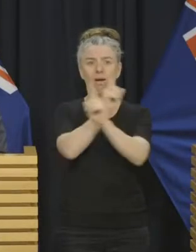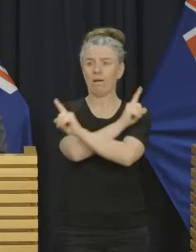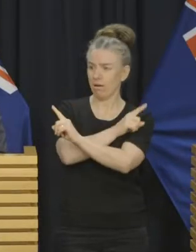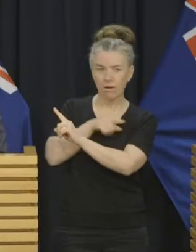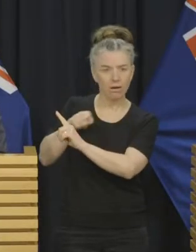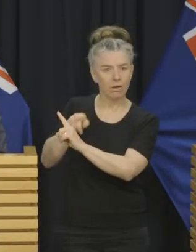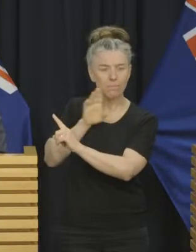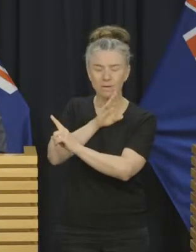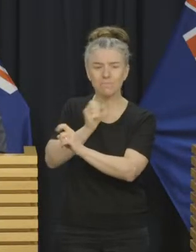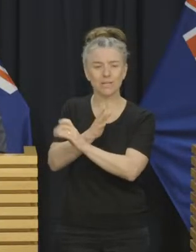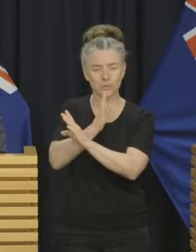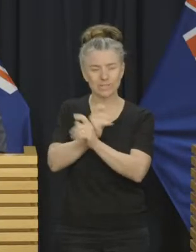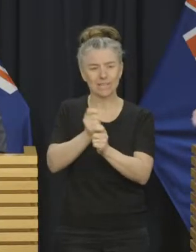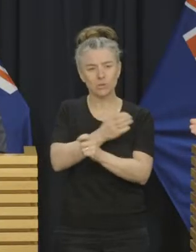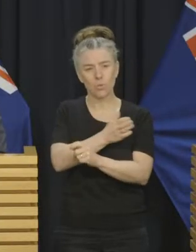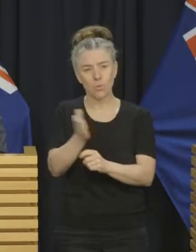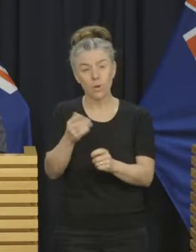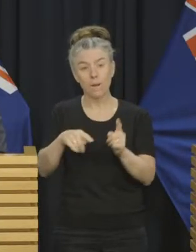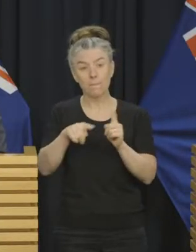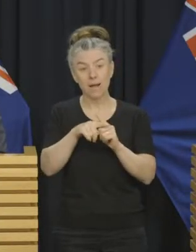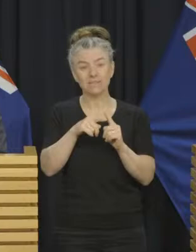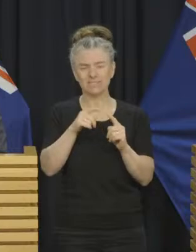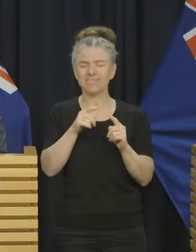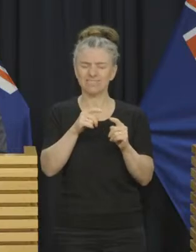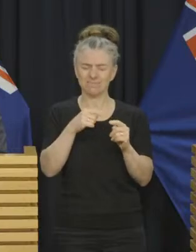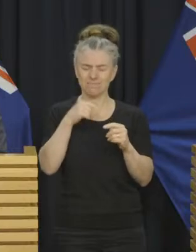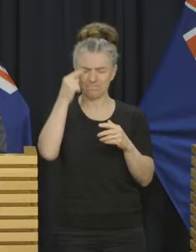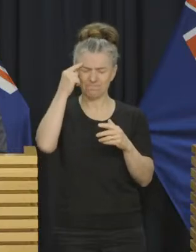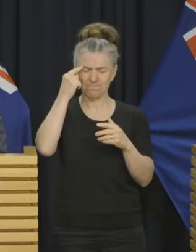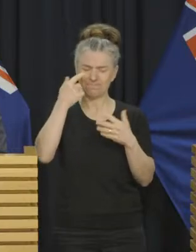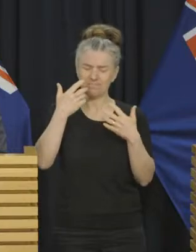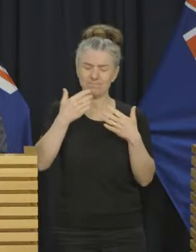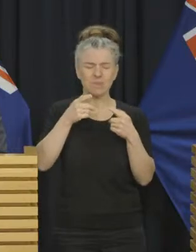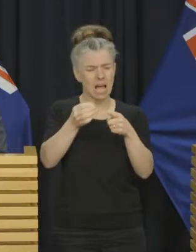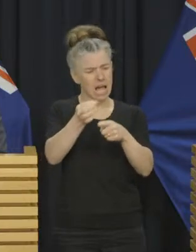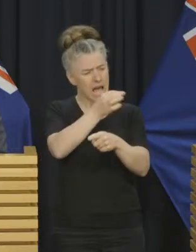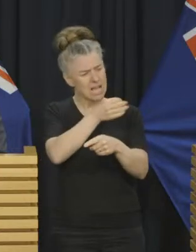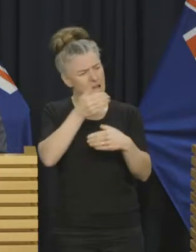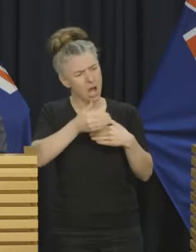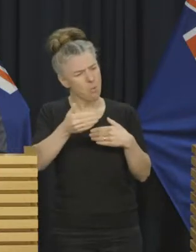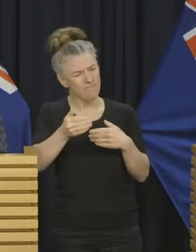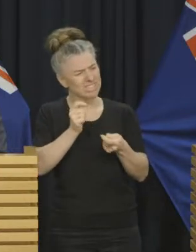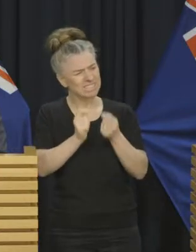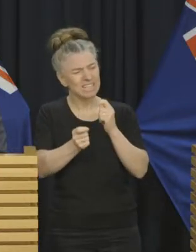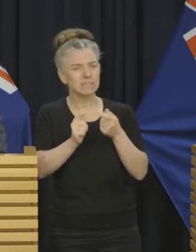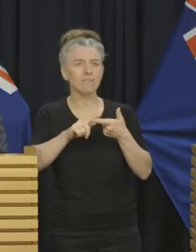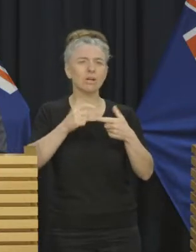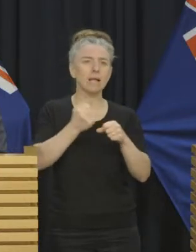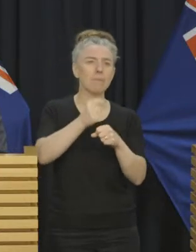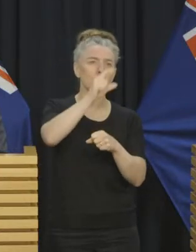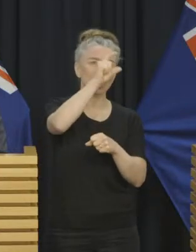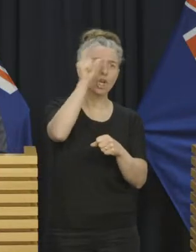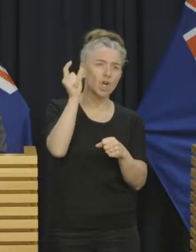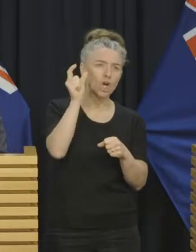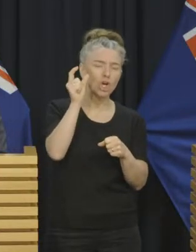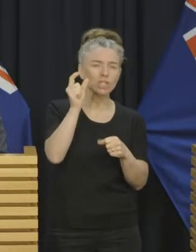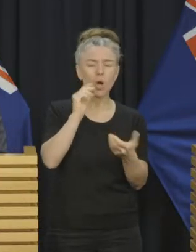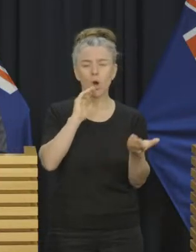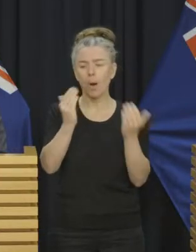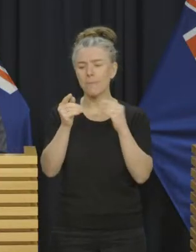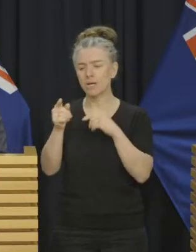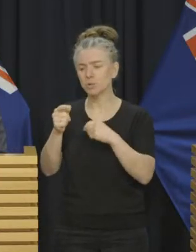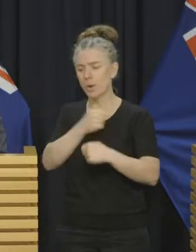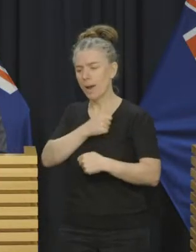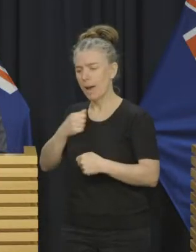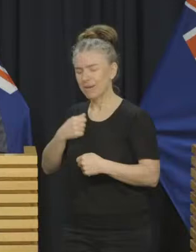other testing might be required when they rotate out as well. So how frequently might that nurse, for example, be tested as opposed to the Defence Force personnel? We're still